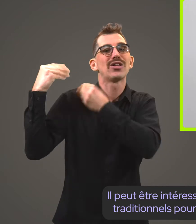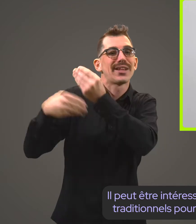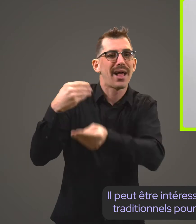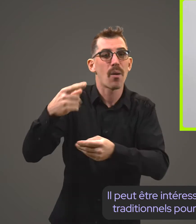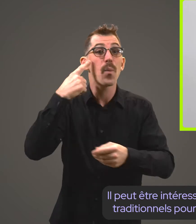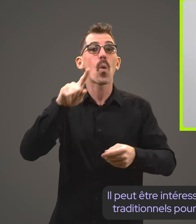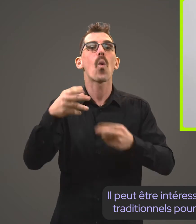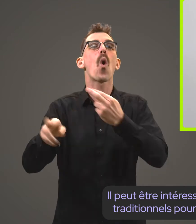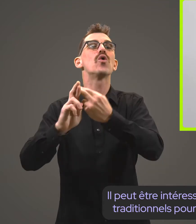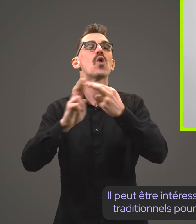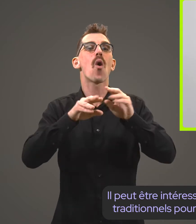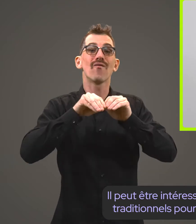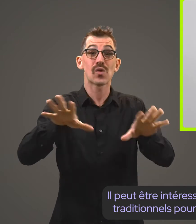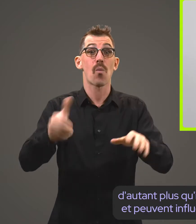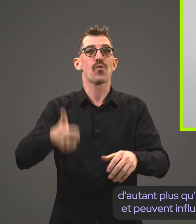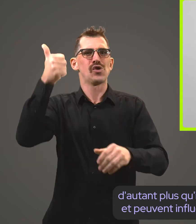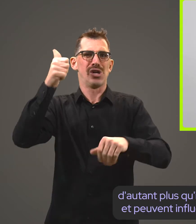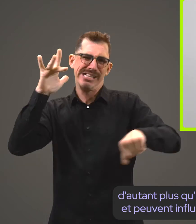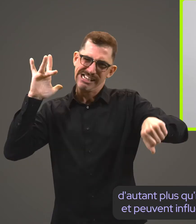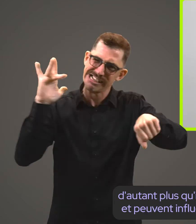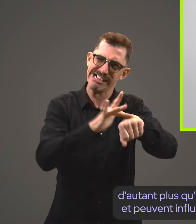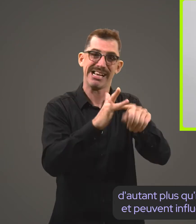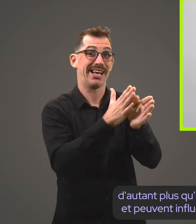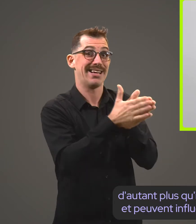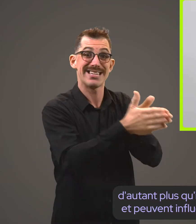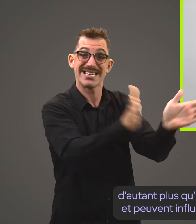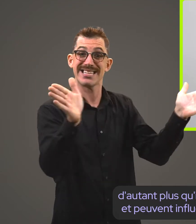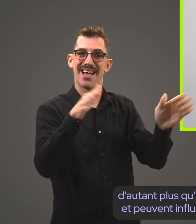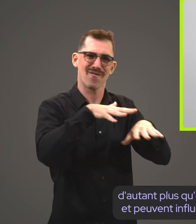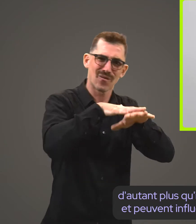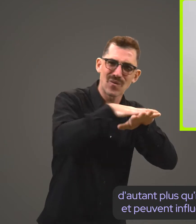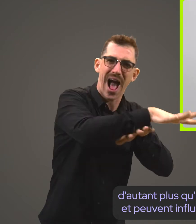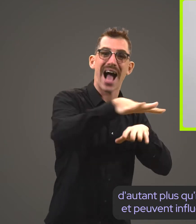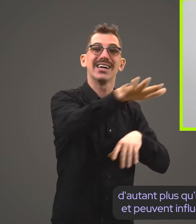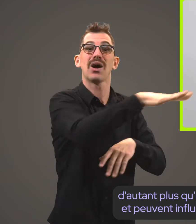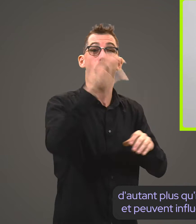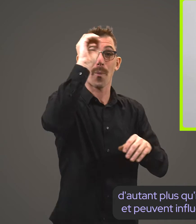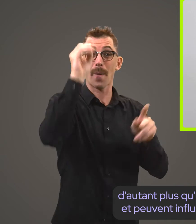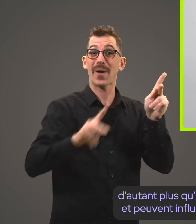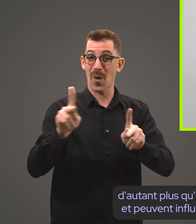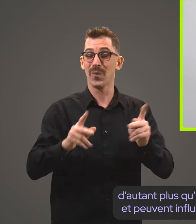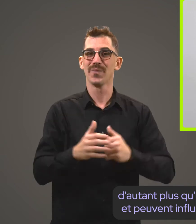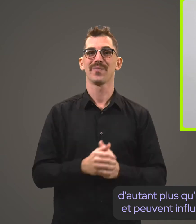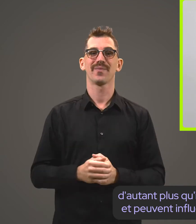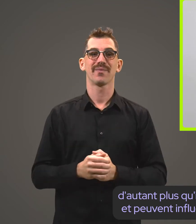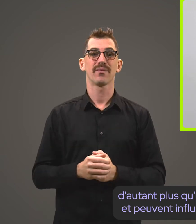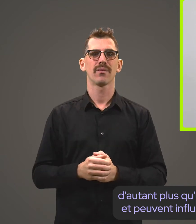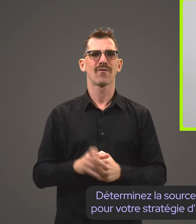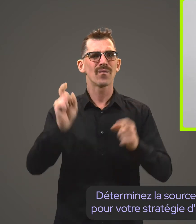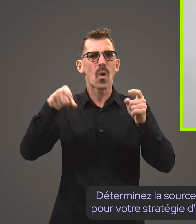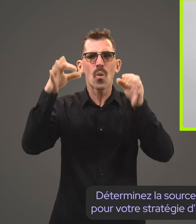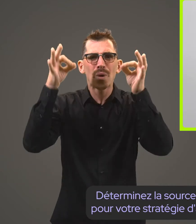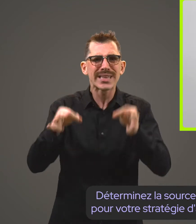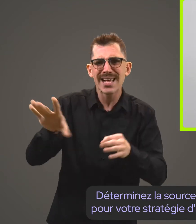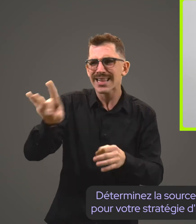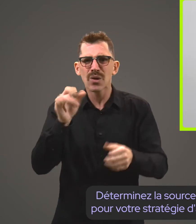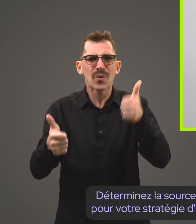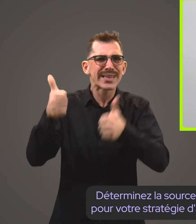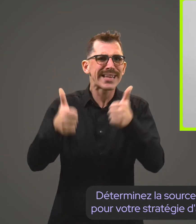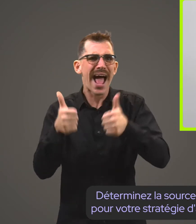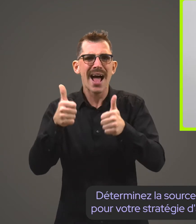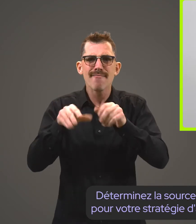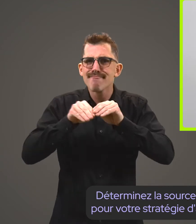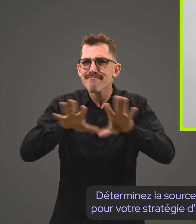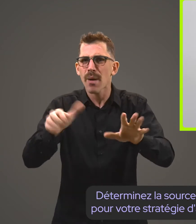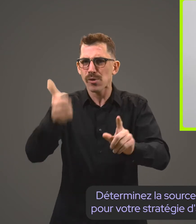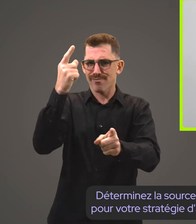traditional media to convey your results, especially since they have wide reach and may influence public opinion. Determine the most